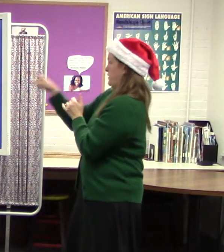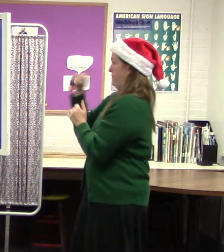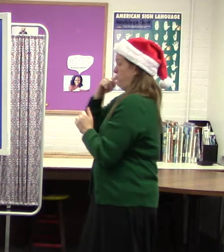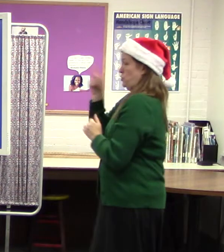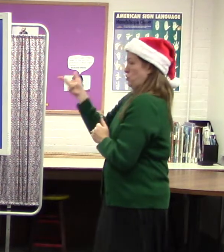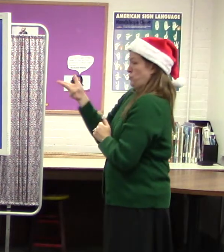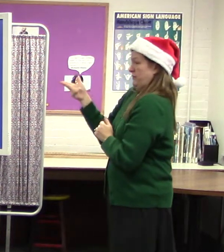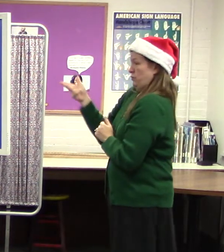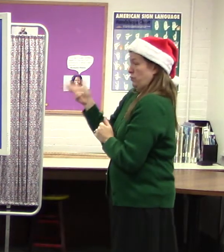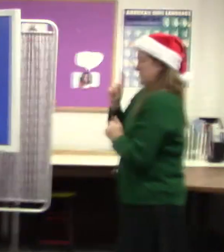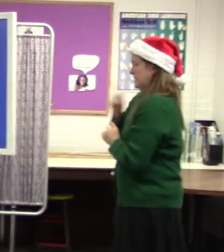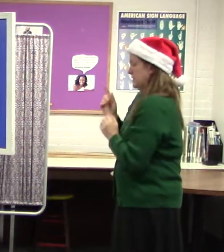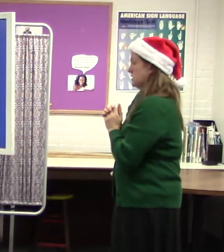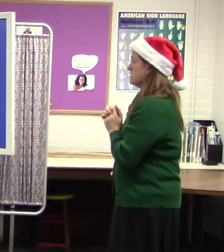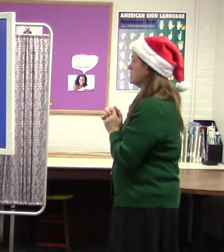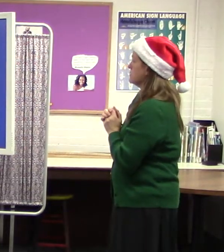So I have a question for the three of them.